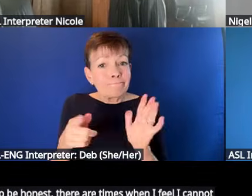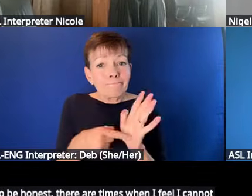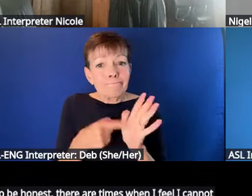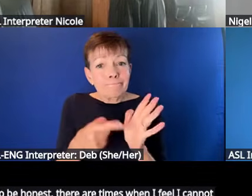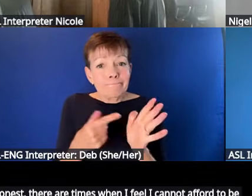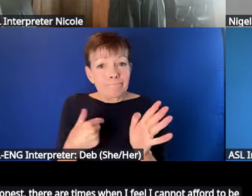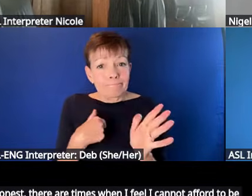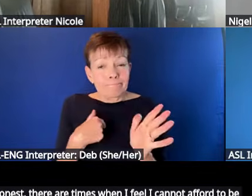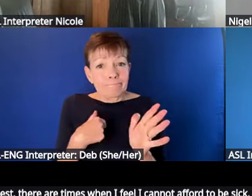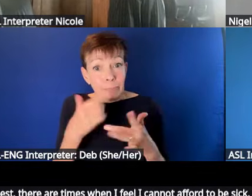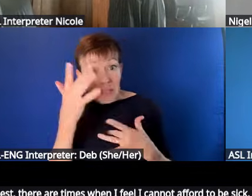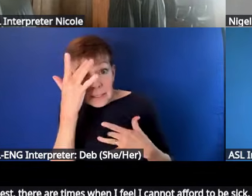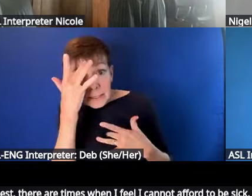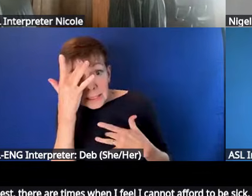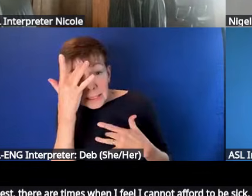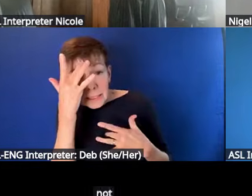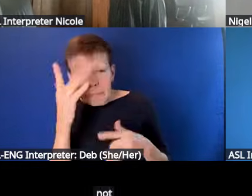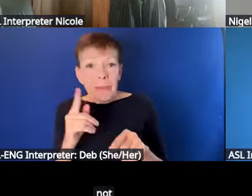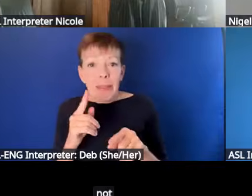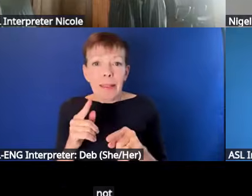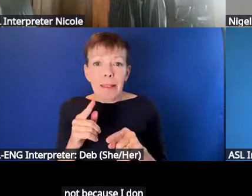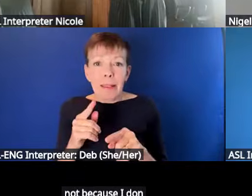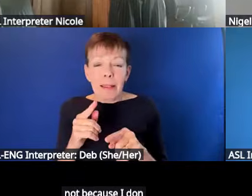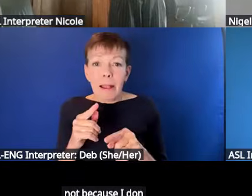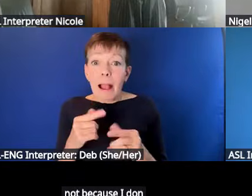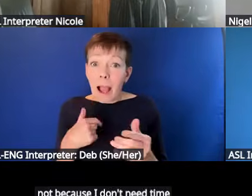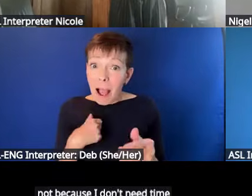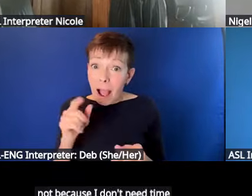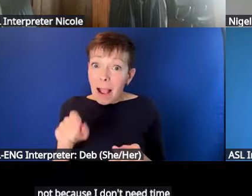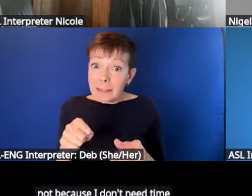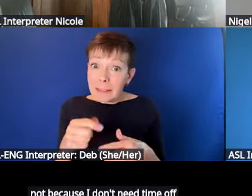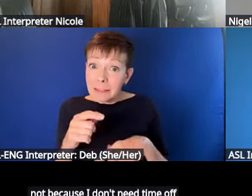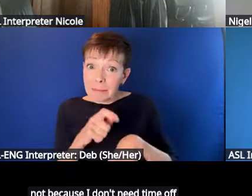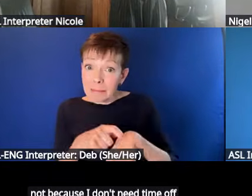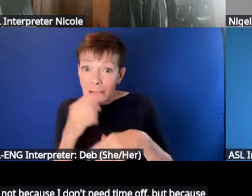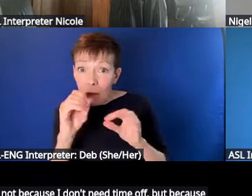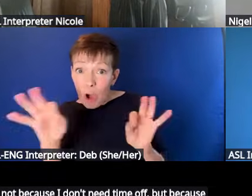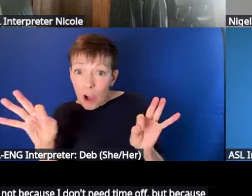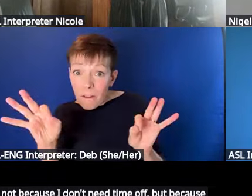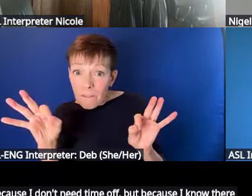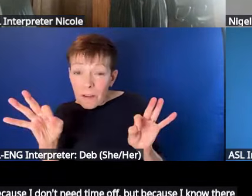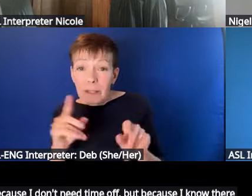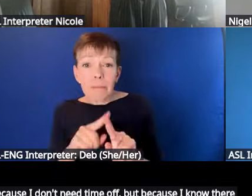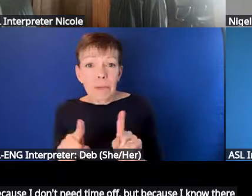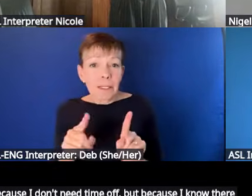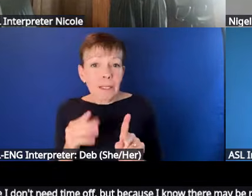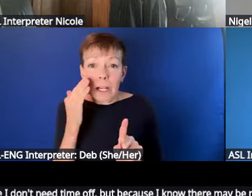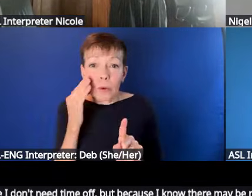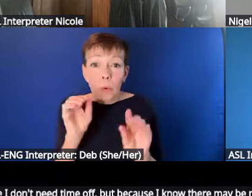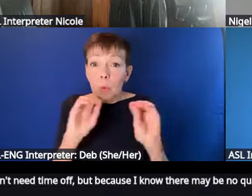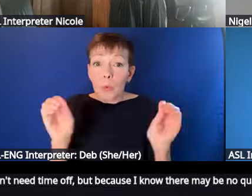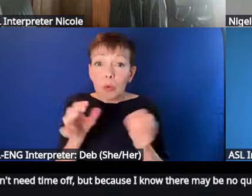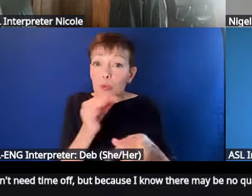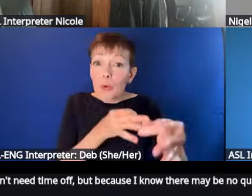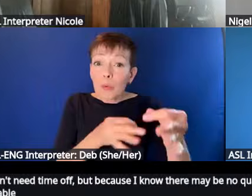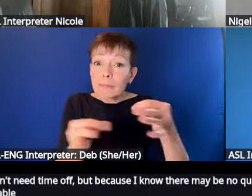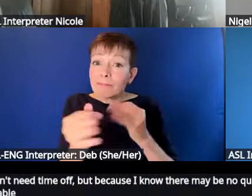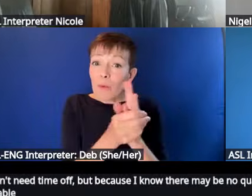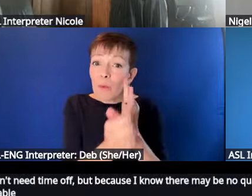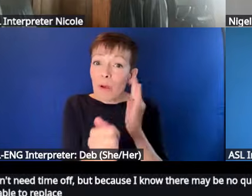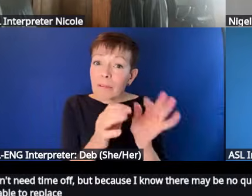sick. Not because I don't need time off, but because I know there may be no qualified interpreter available to replace